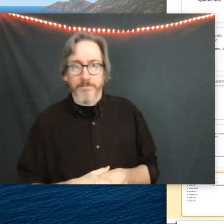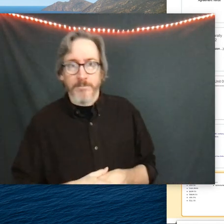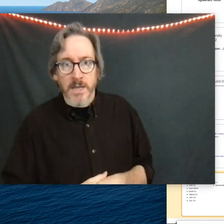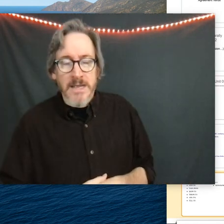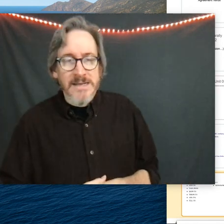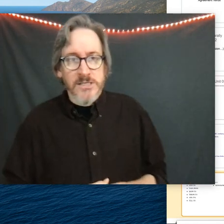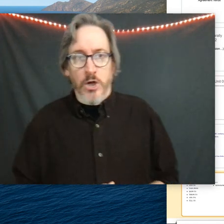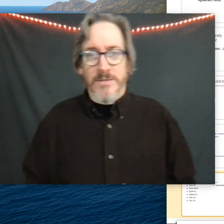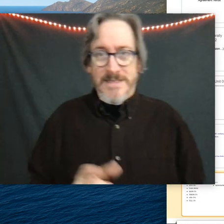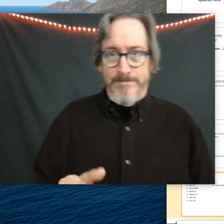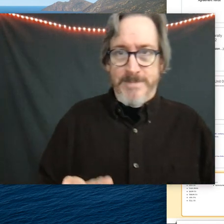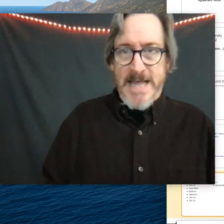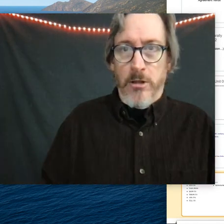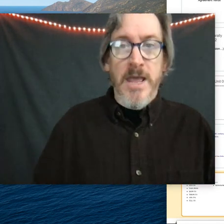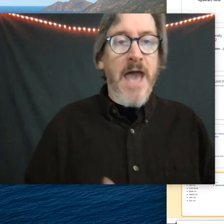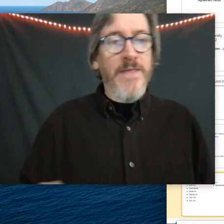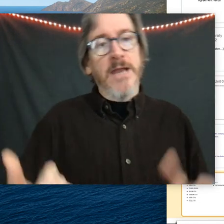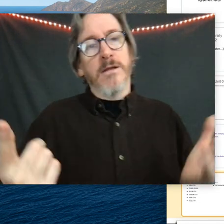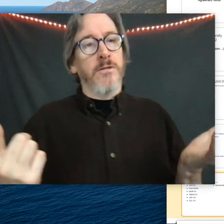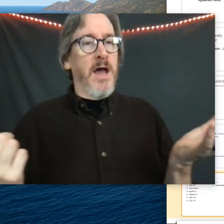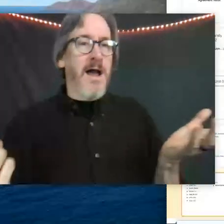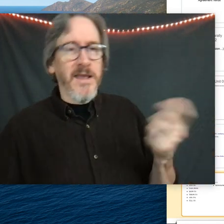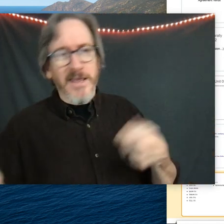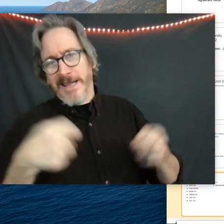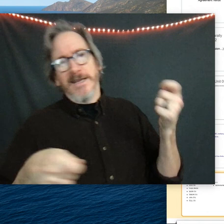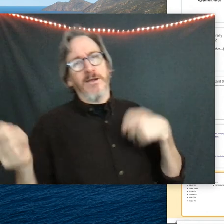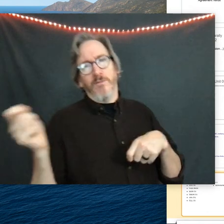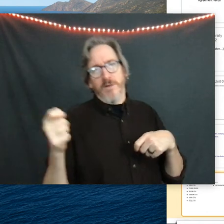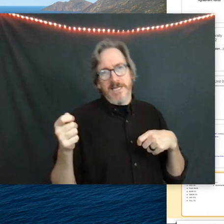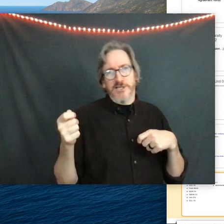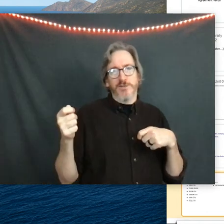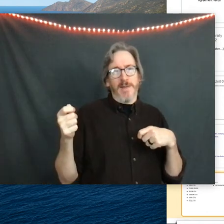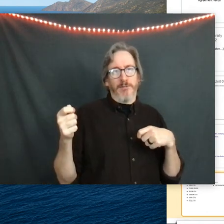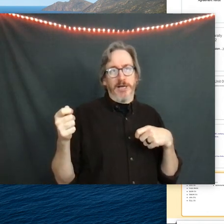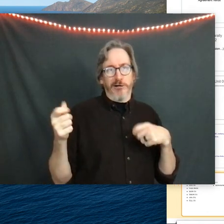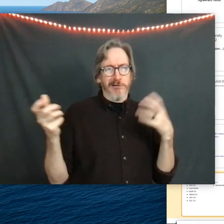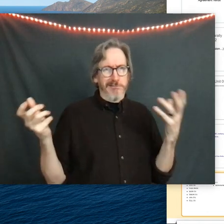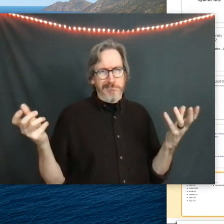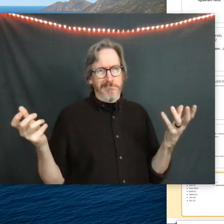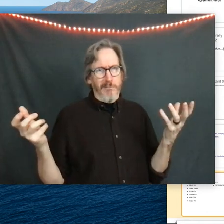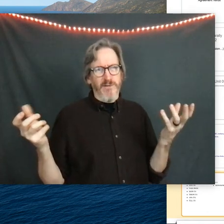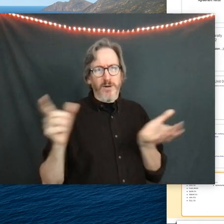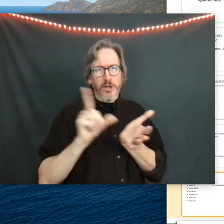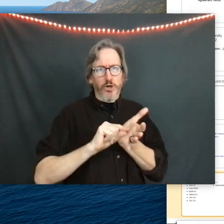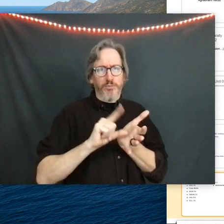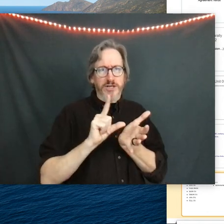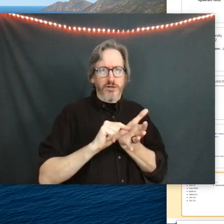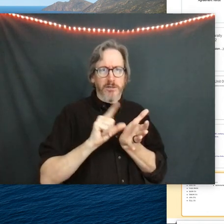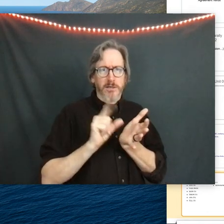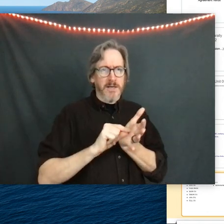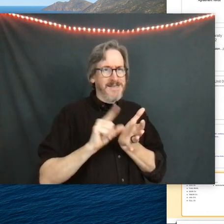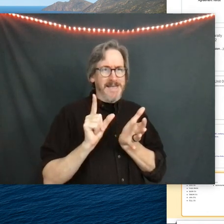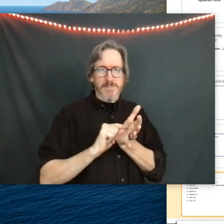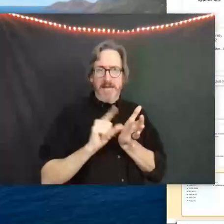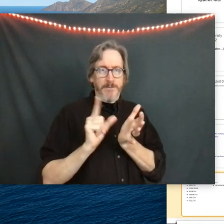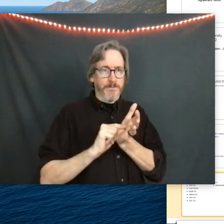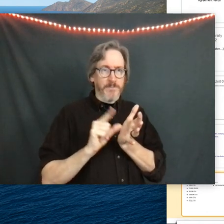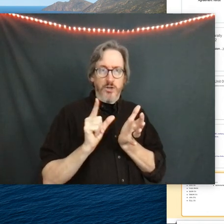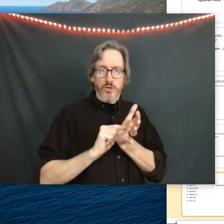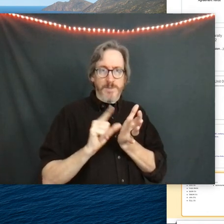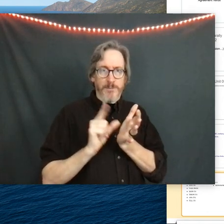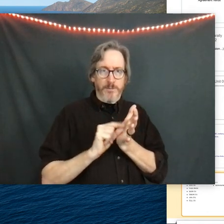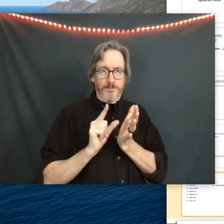Okay. So tell. And then we teach newspaper here. We've already learned printer, same